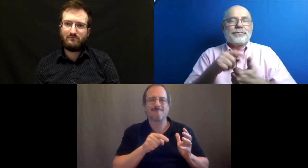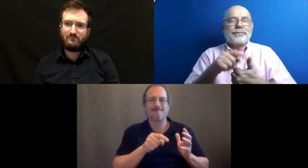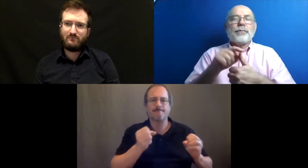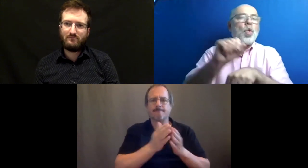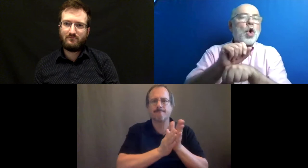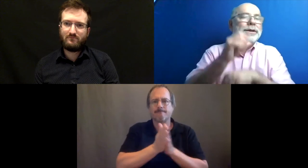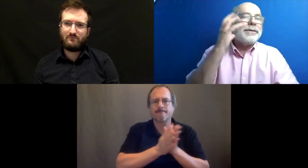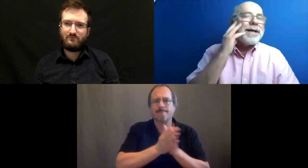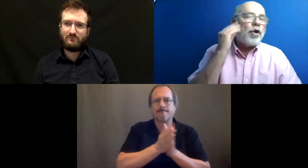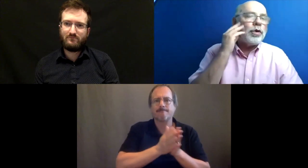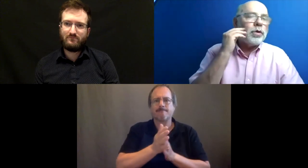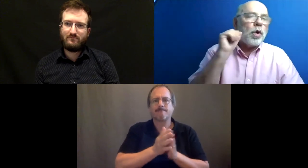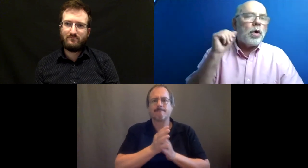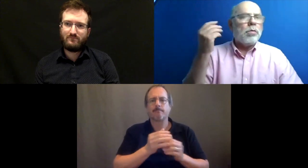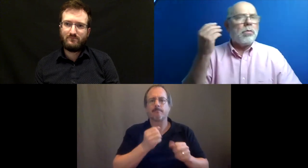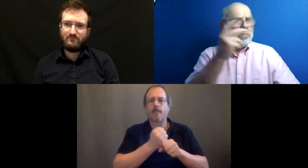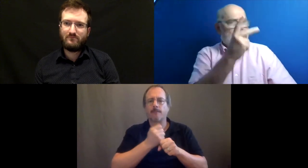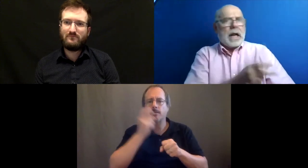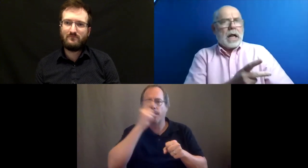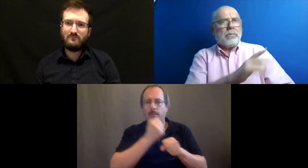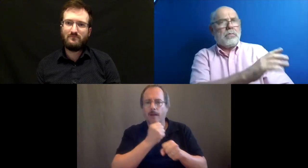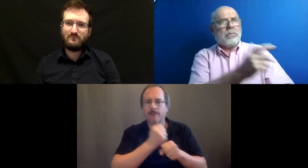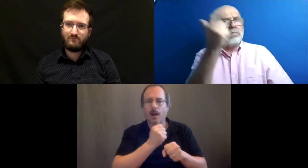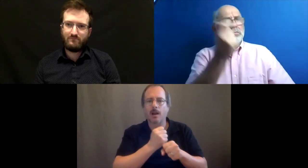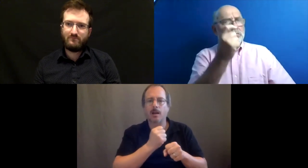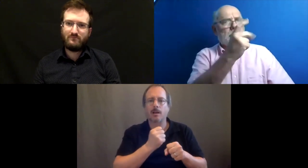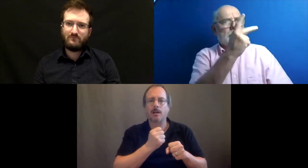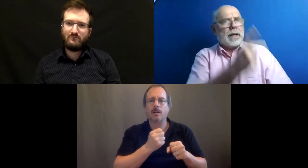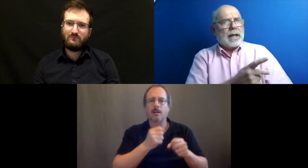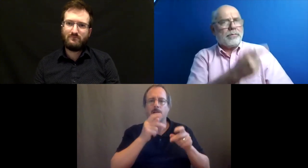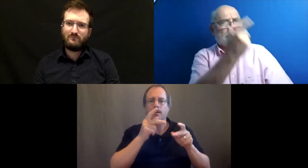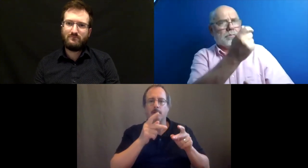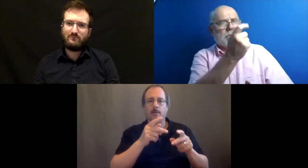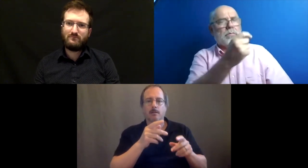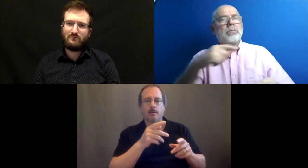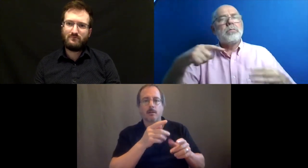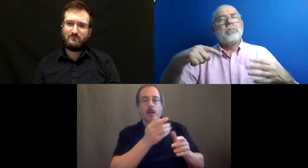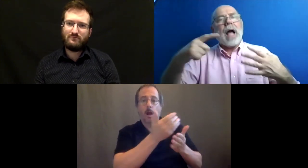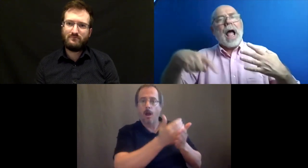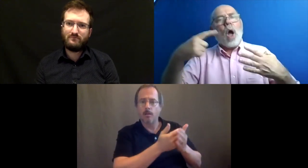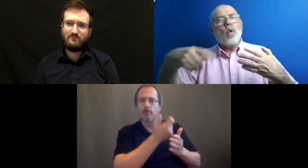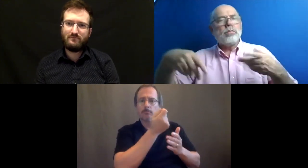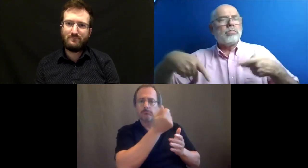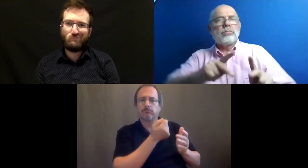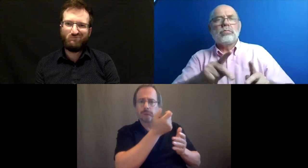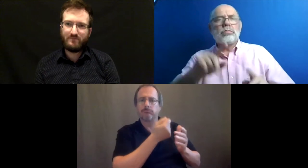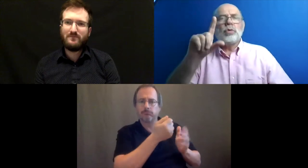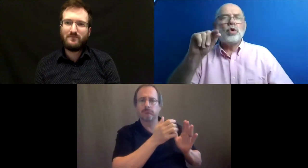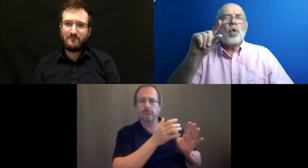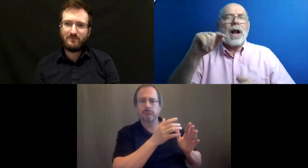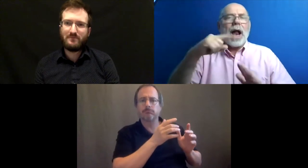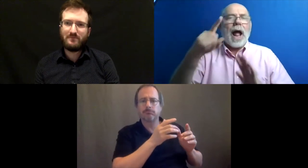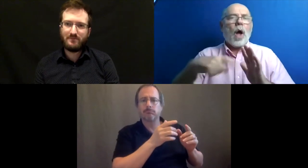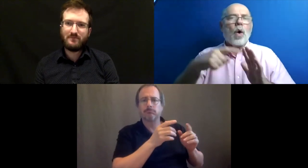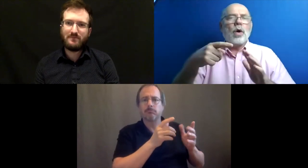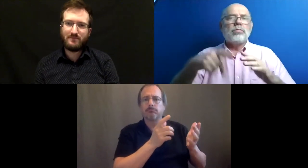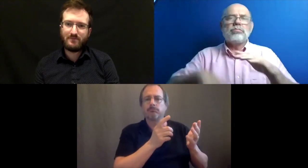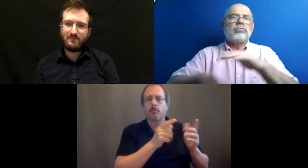We need to create incentive programs, work experience opportunities while still continuing their income supports